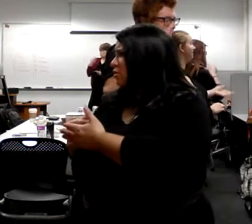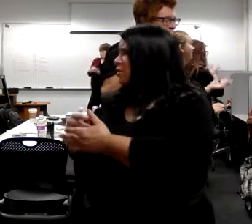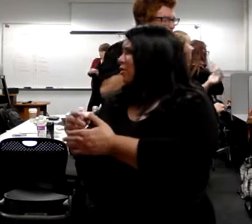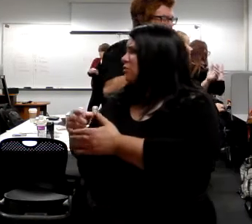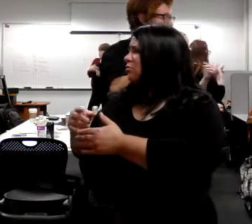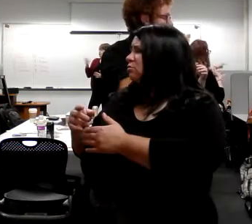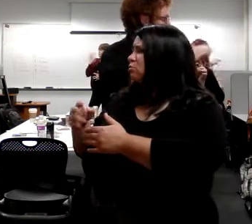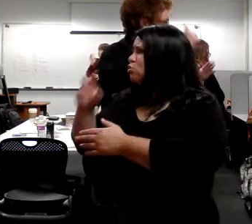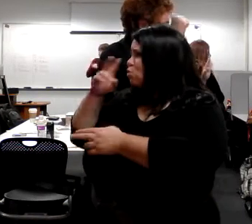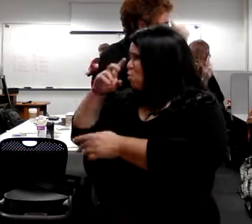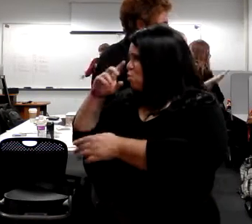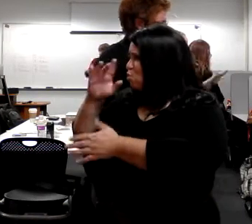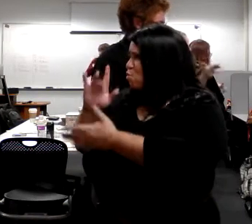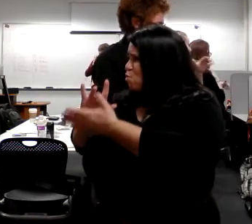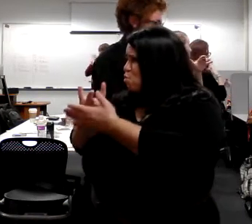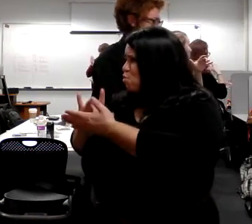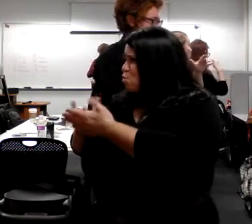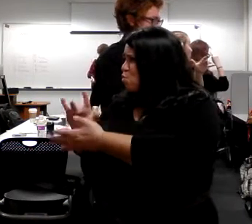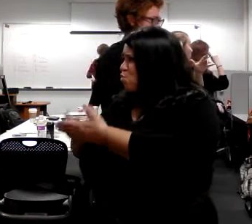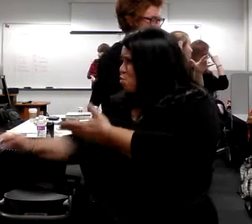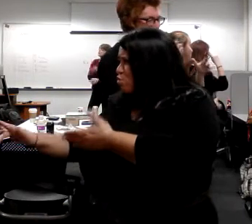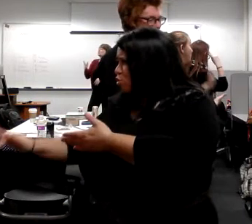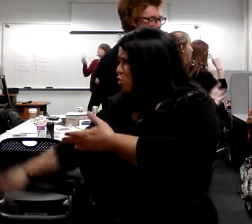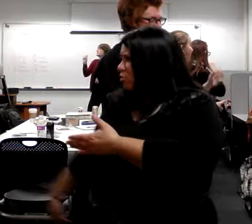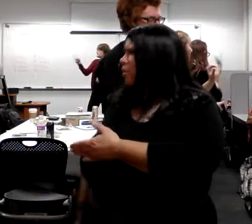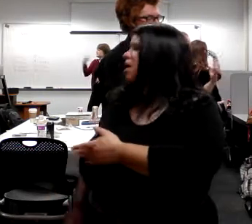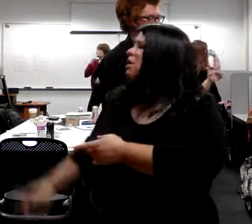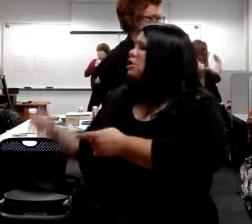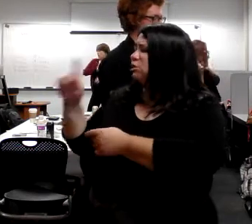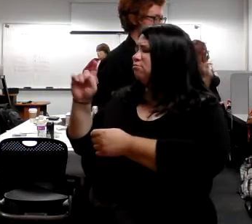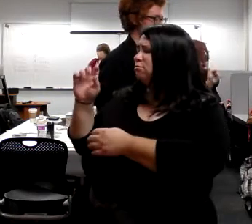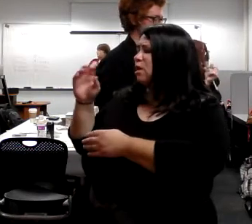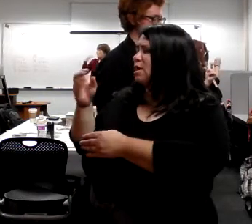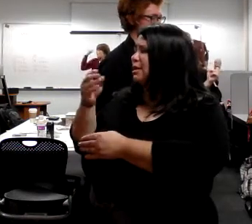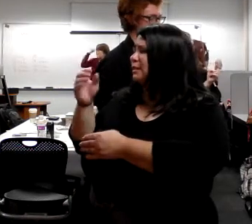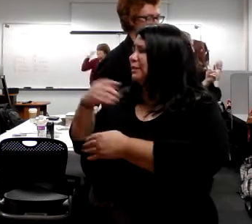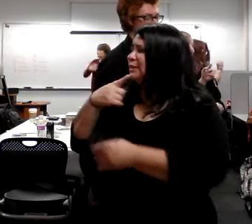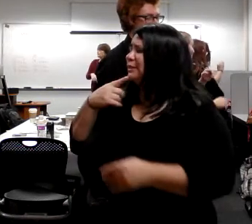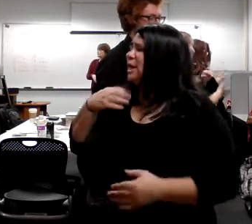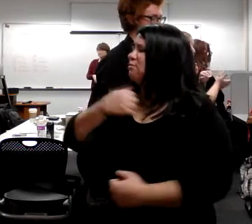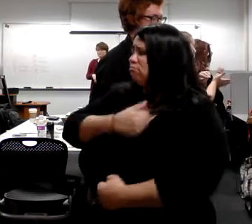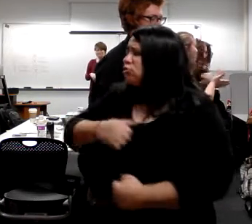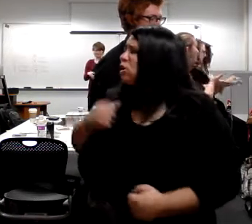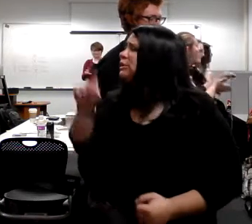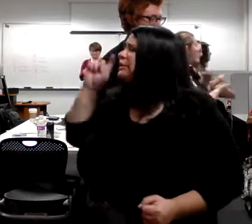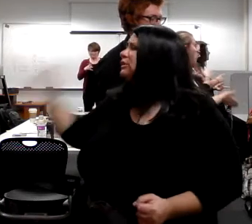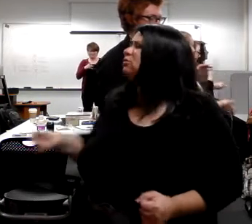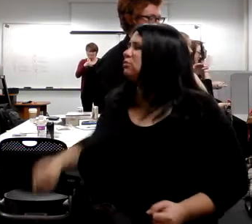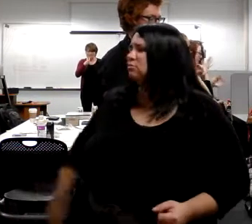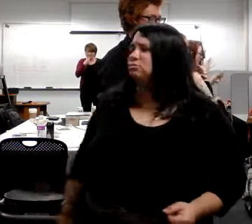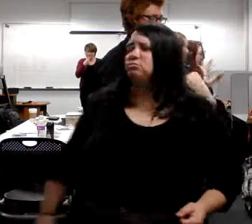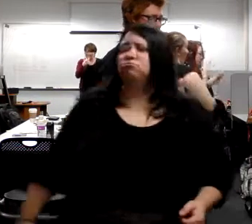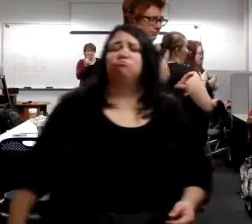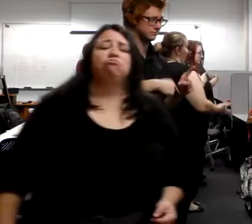I was like, oh my God, what is happening right now? So my mom, she said, I'm really surprised if Blue Jane said that because